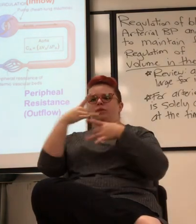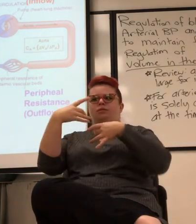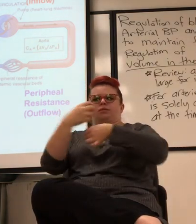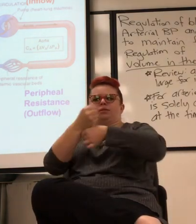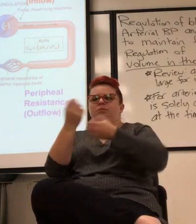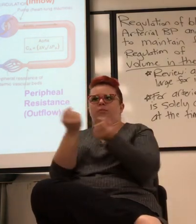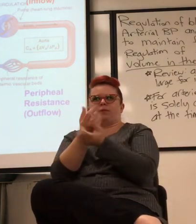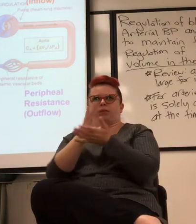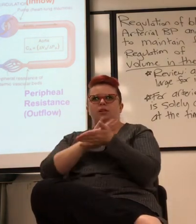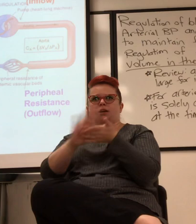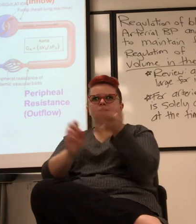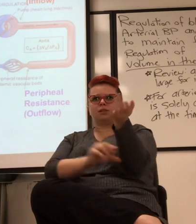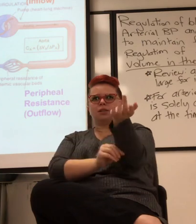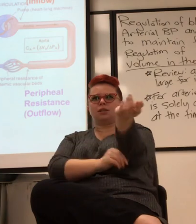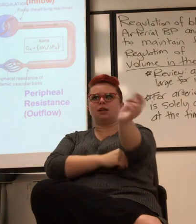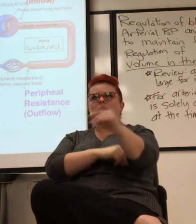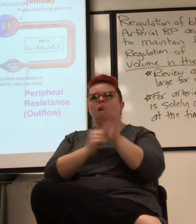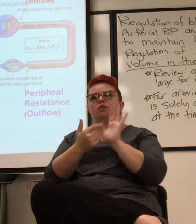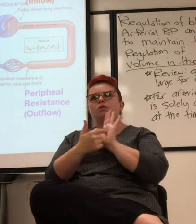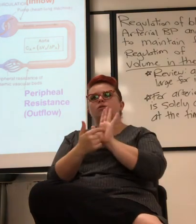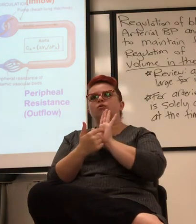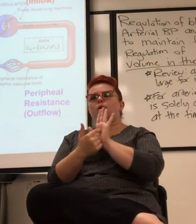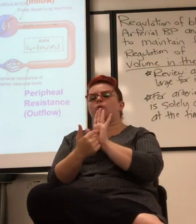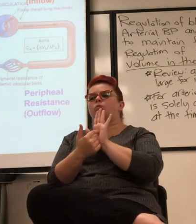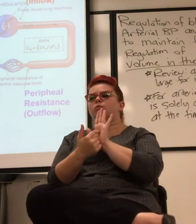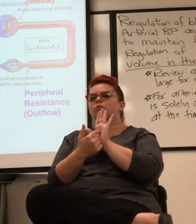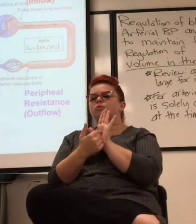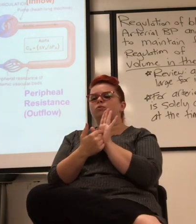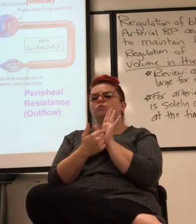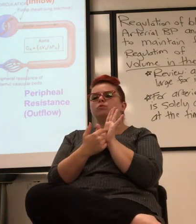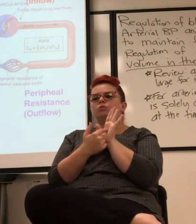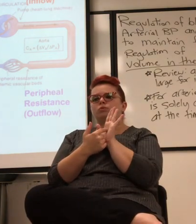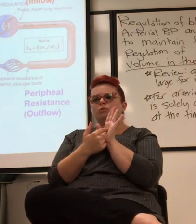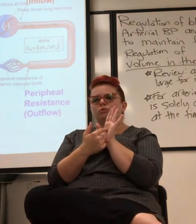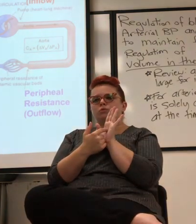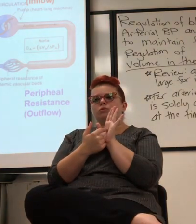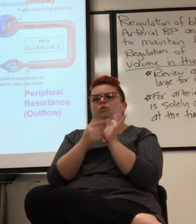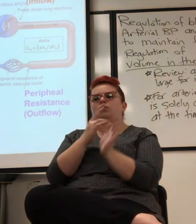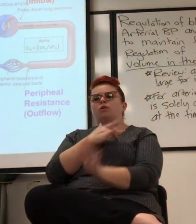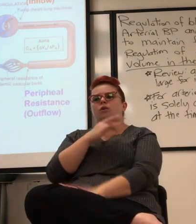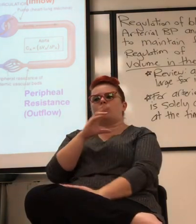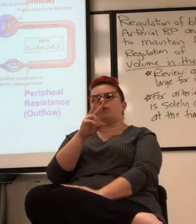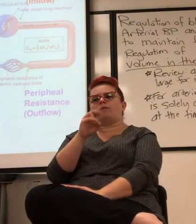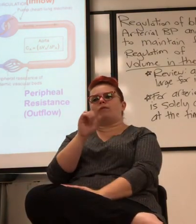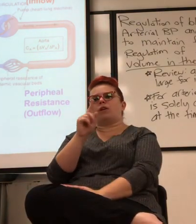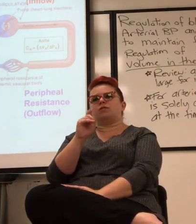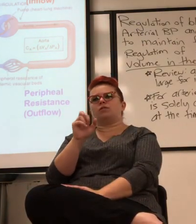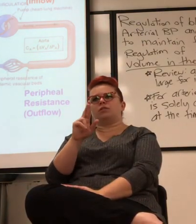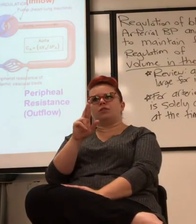shows. One is, it shows the cardiovascular